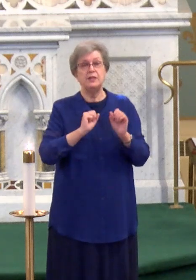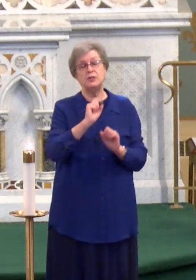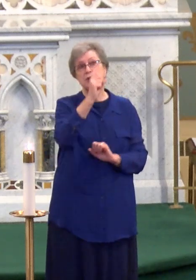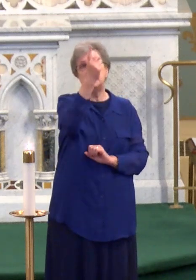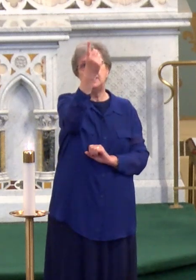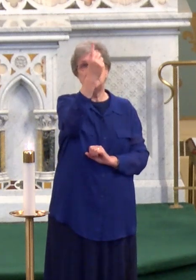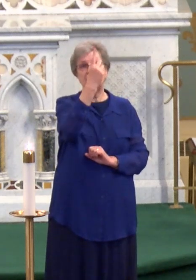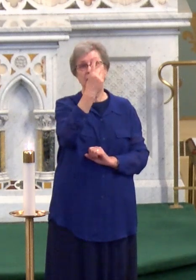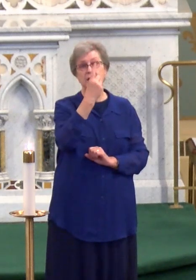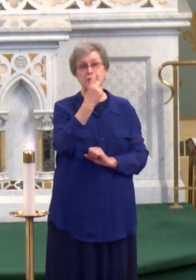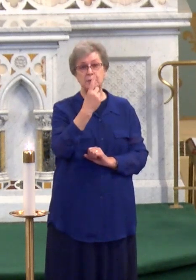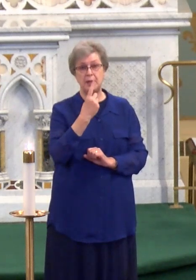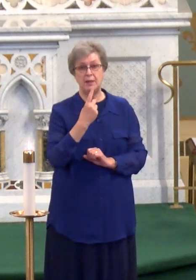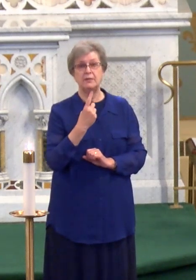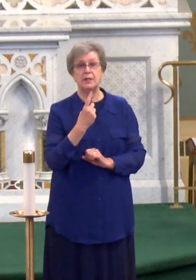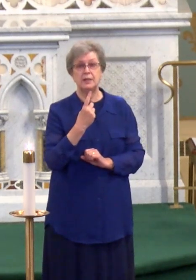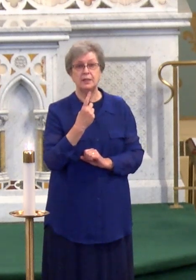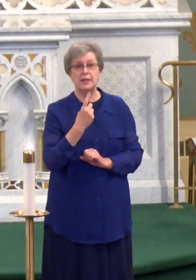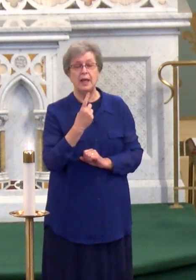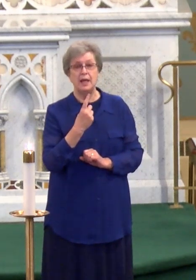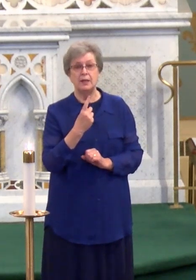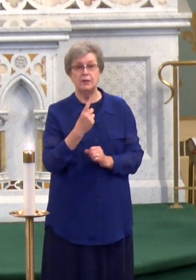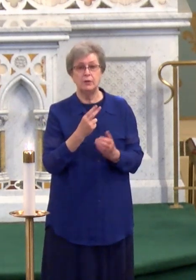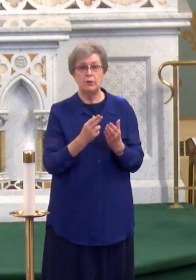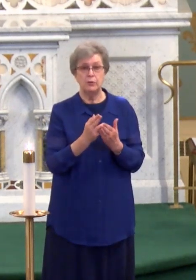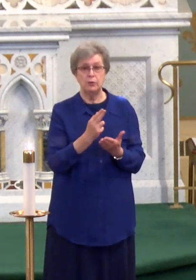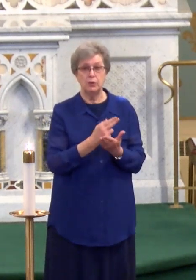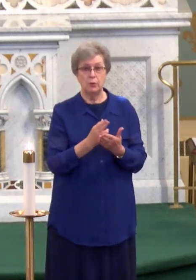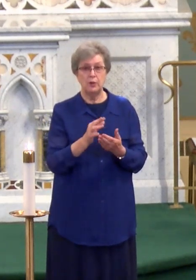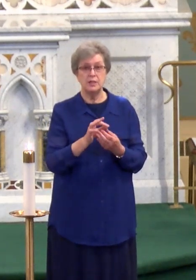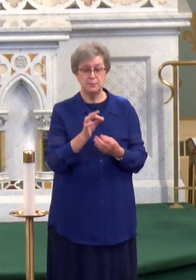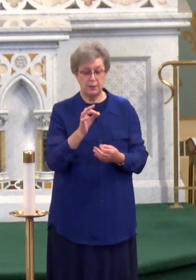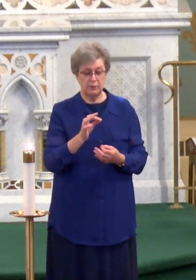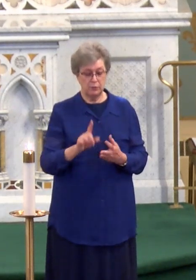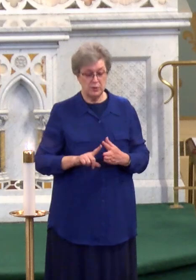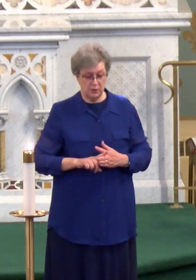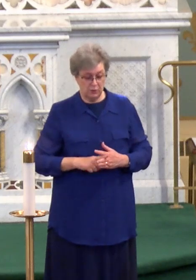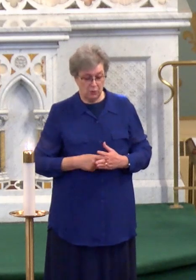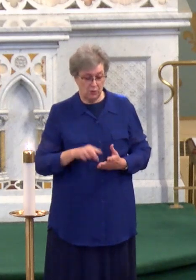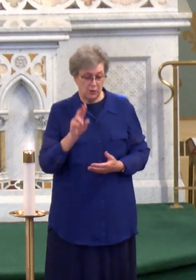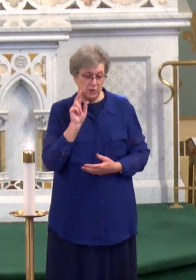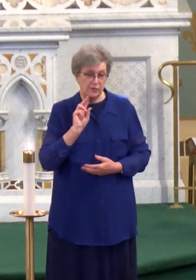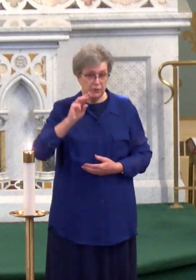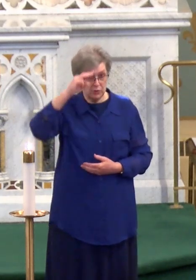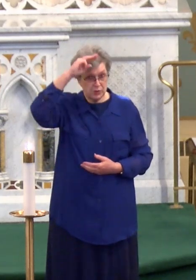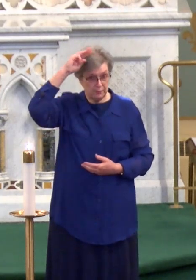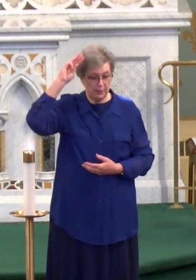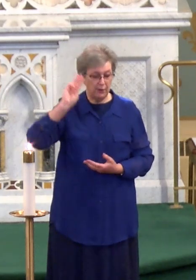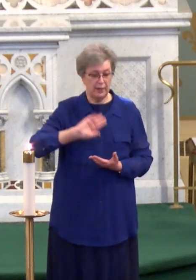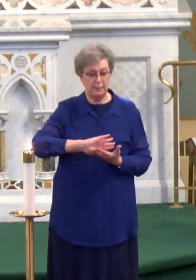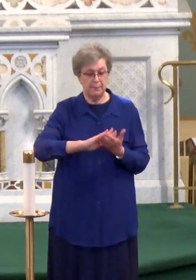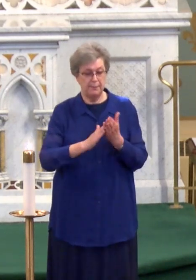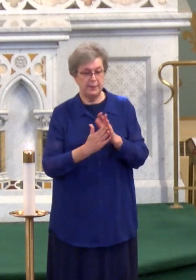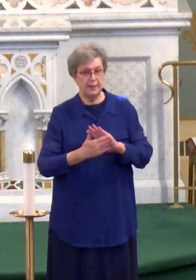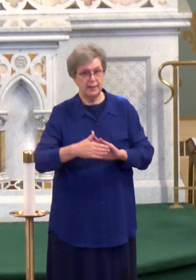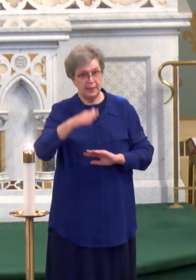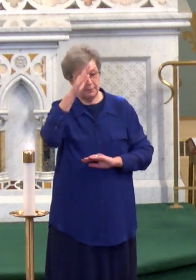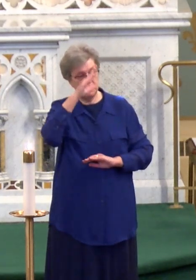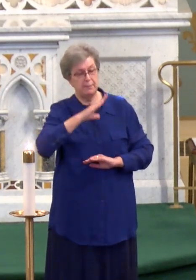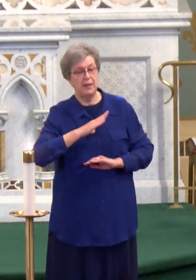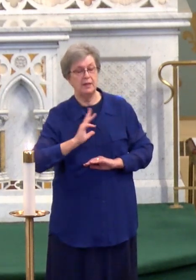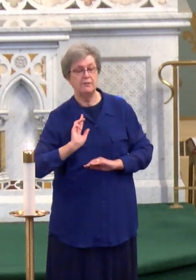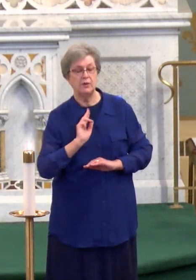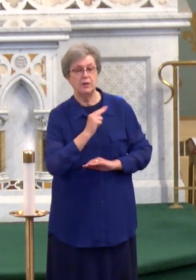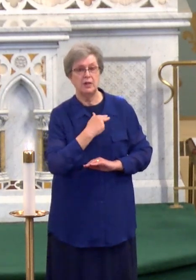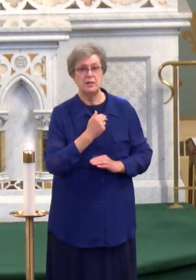salvation, he came down from heaven, and by the Holy Spirit was incarnate of the Virgin Mary and became man. For